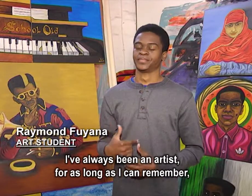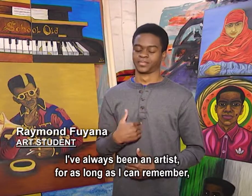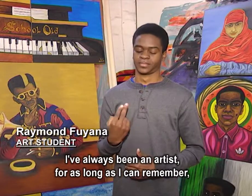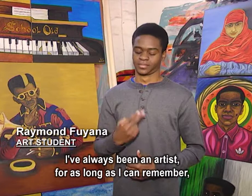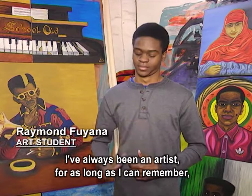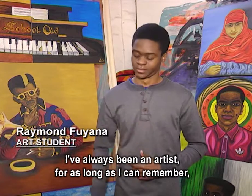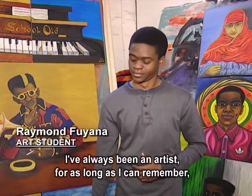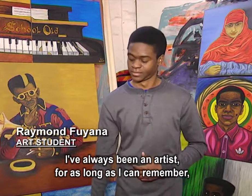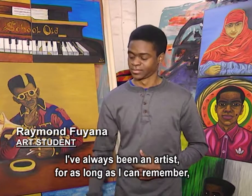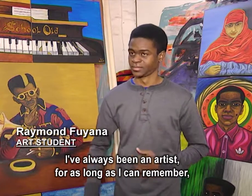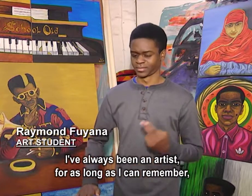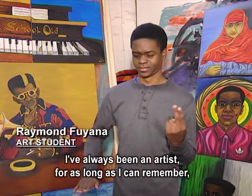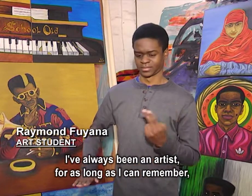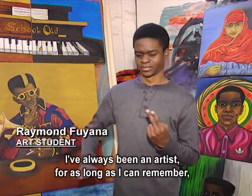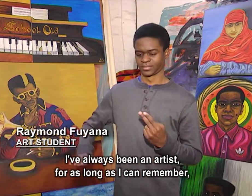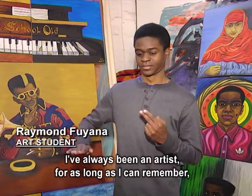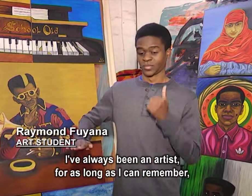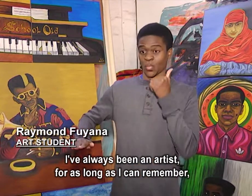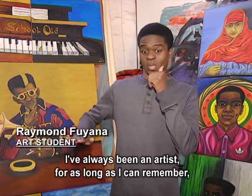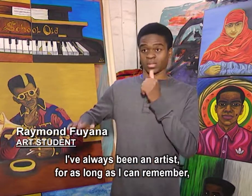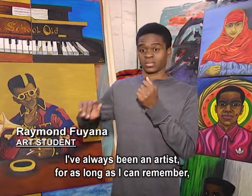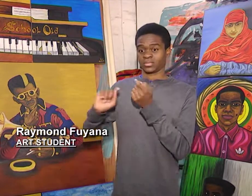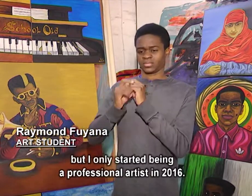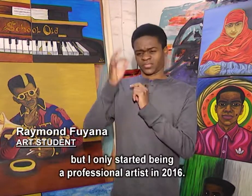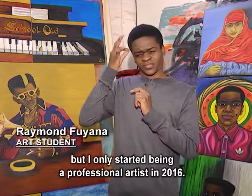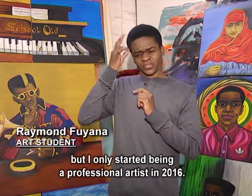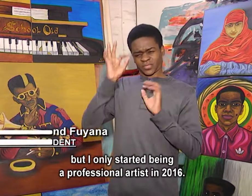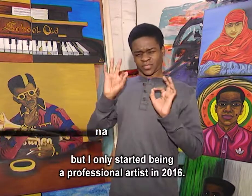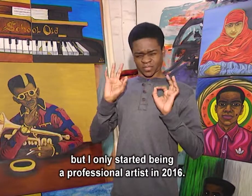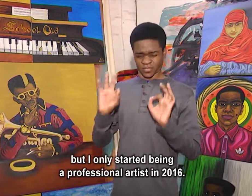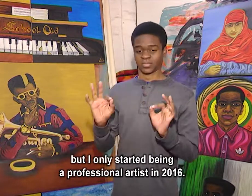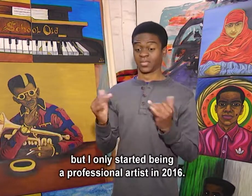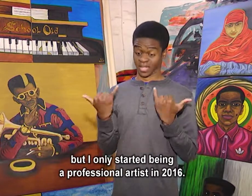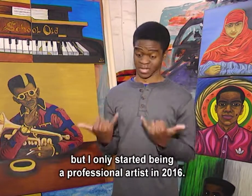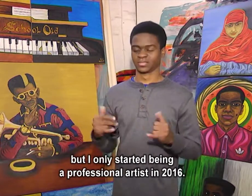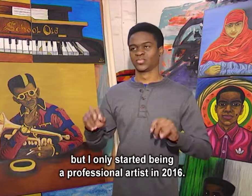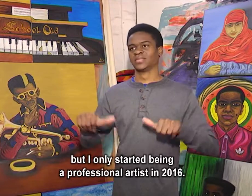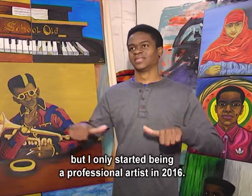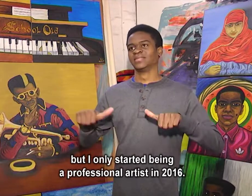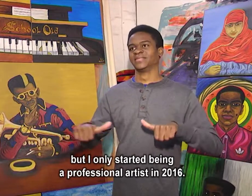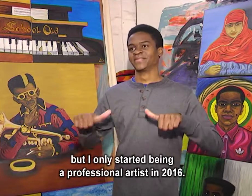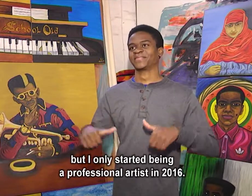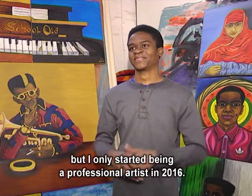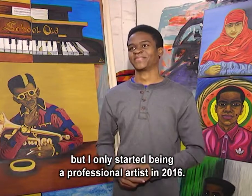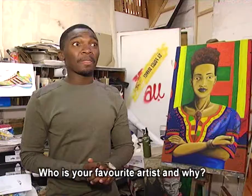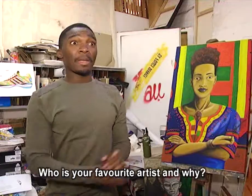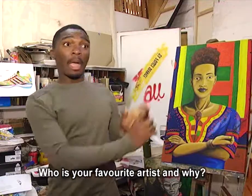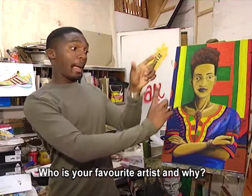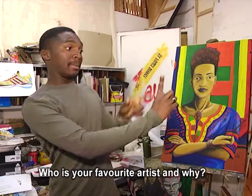I've always been an artist, for as long as I can remember. But I only started being a professional artist in 2016. Who is your